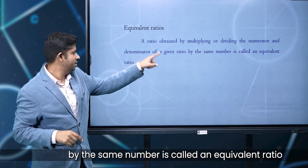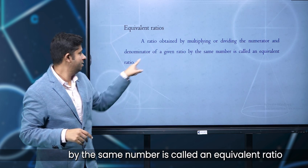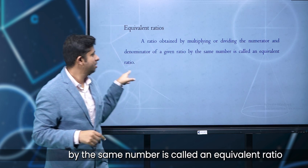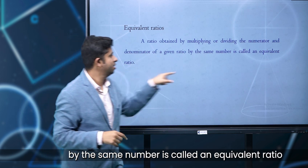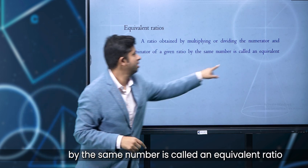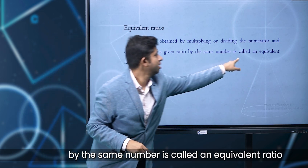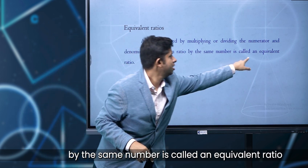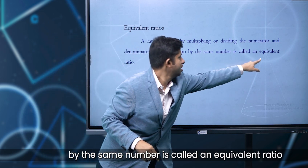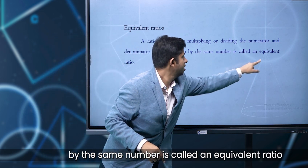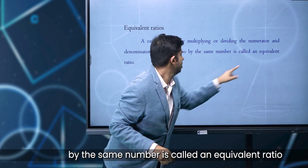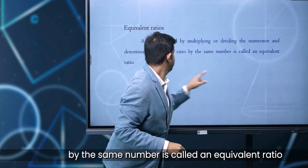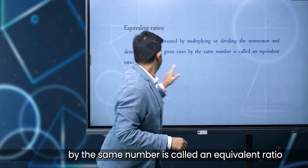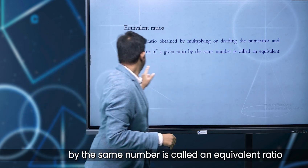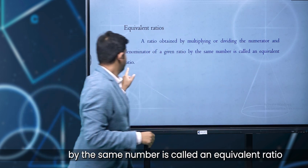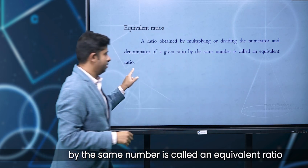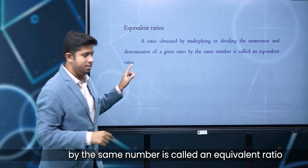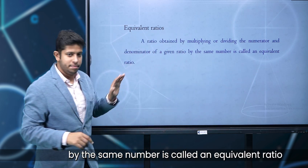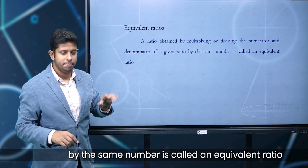an equivalent ratio.